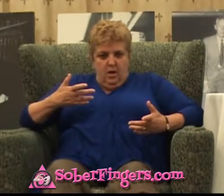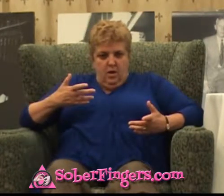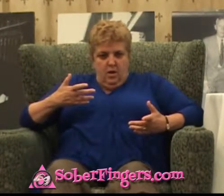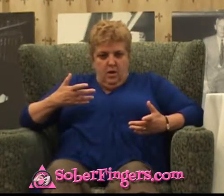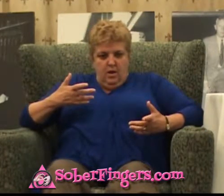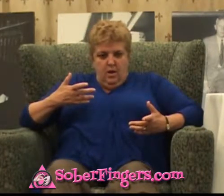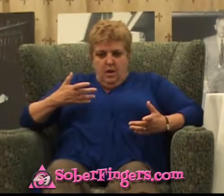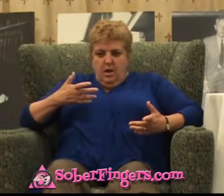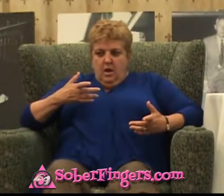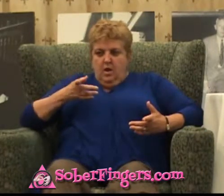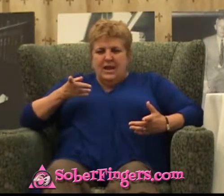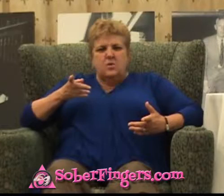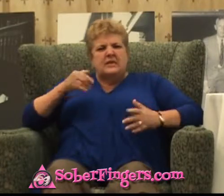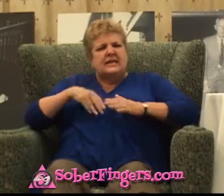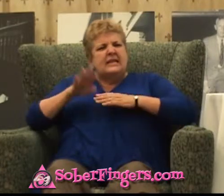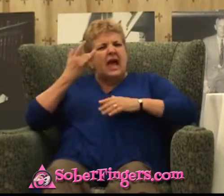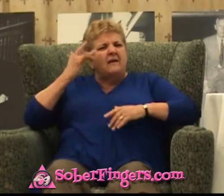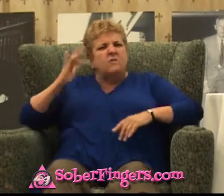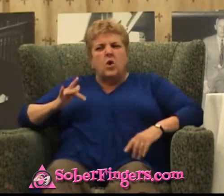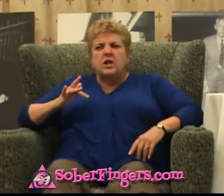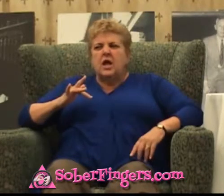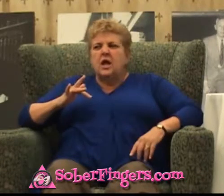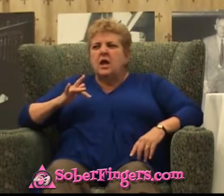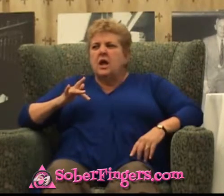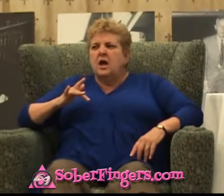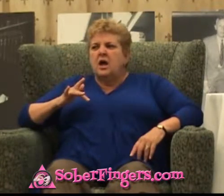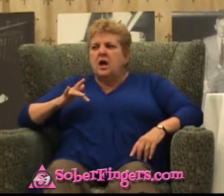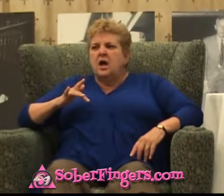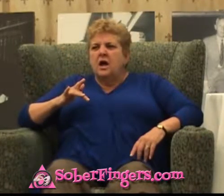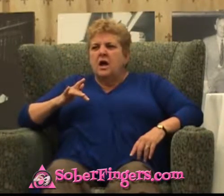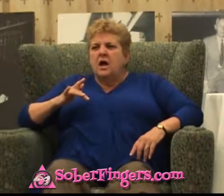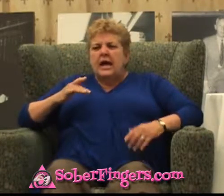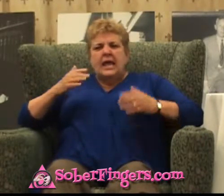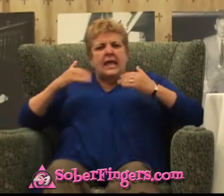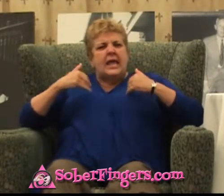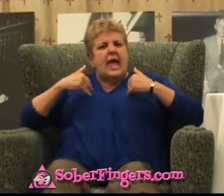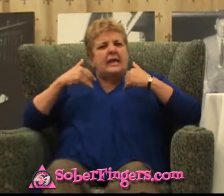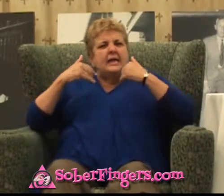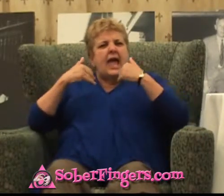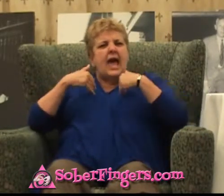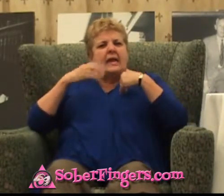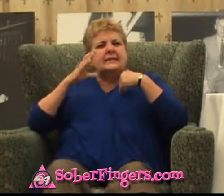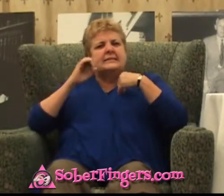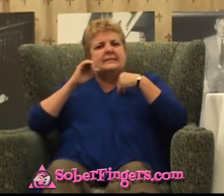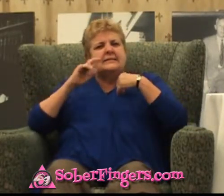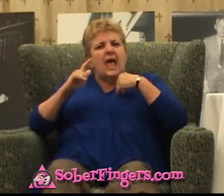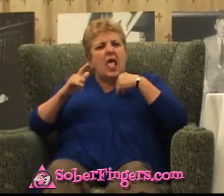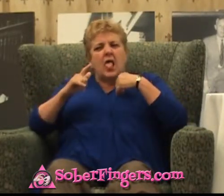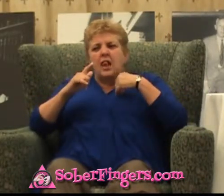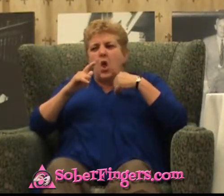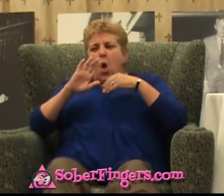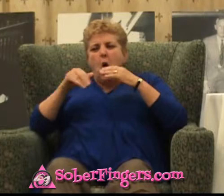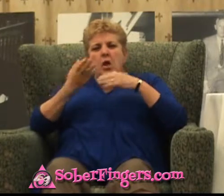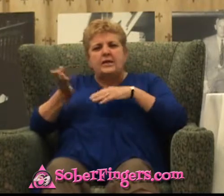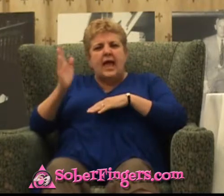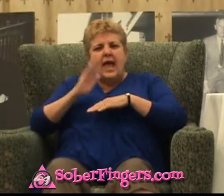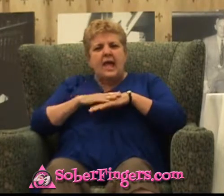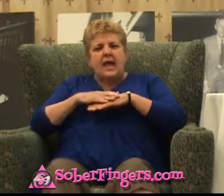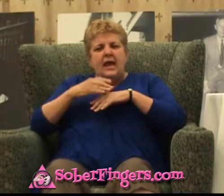Forest out in California. He hadn't had a cell signal all day. He kept getting a nudge to call me, and he had said to God, you know, I can't